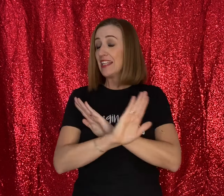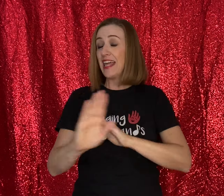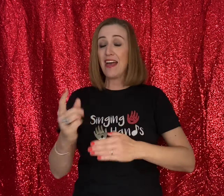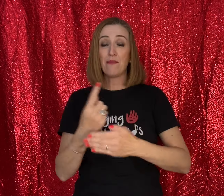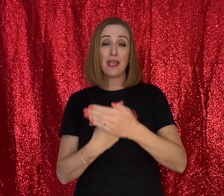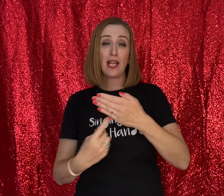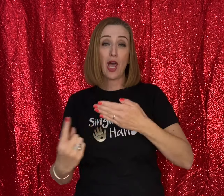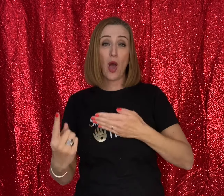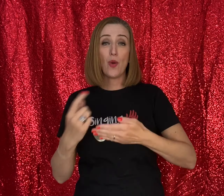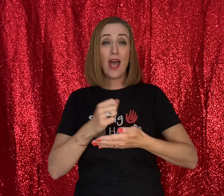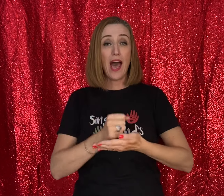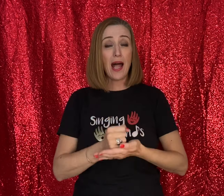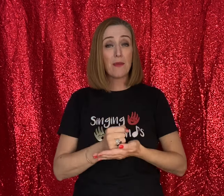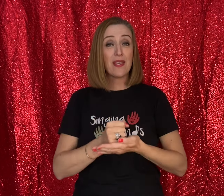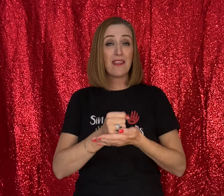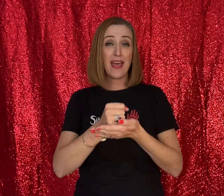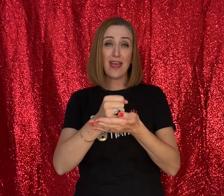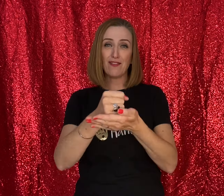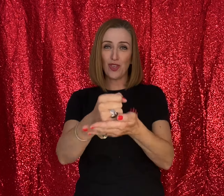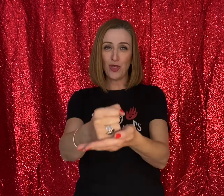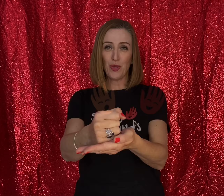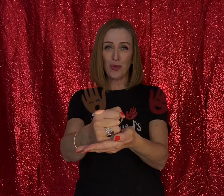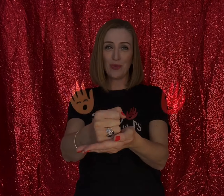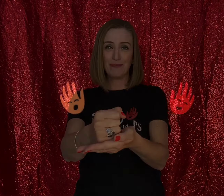Never be alone. I'll be there for you.